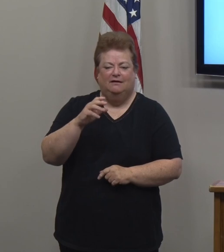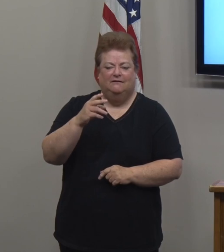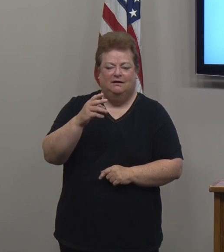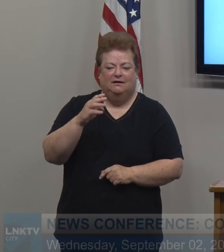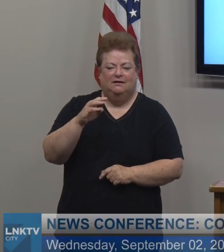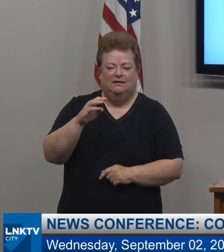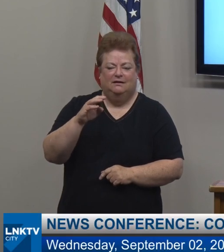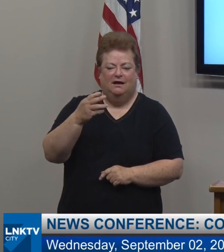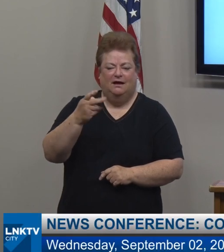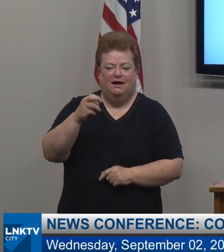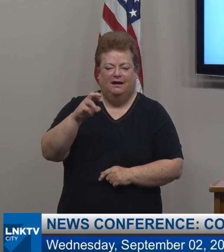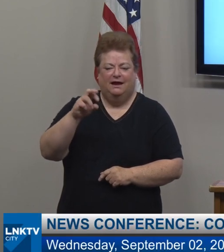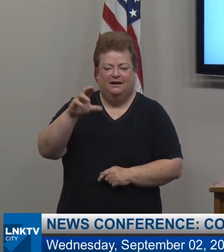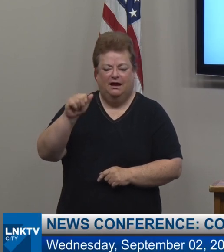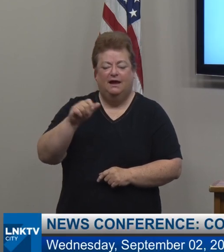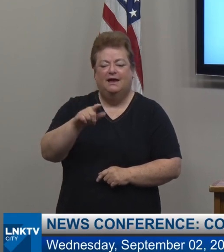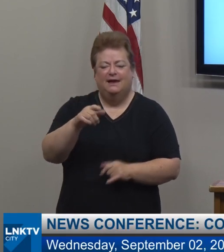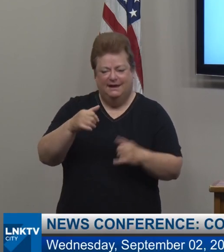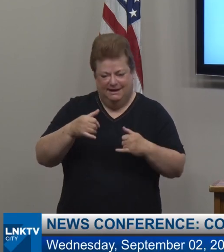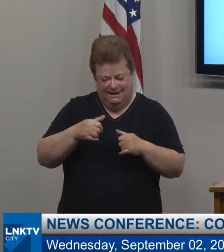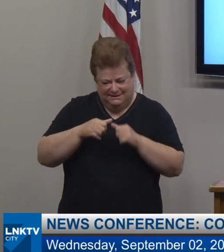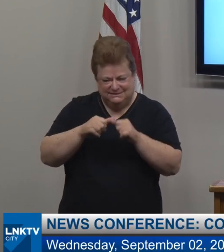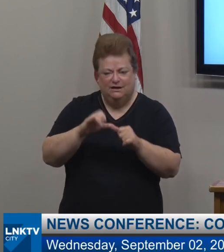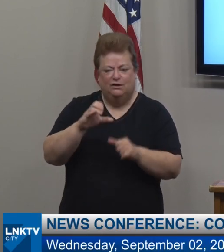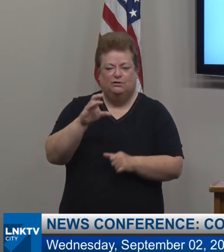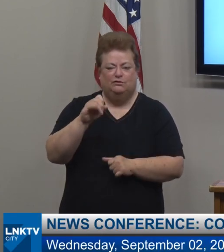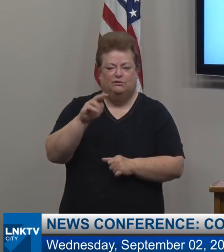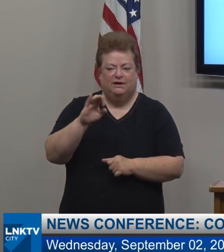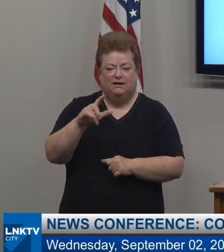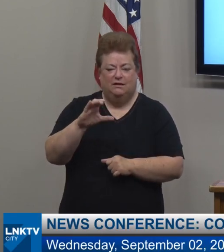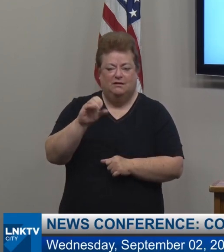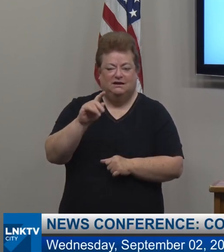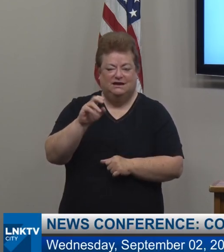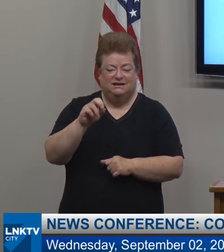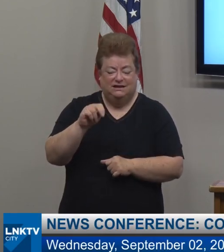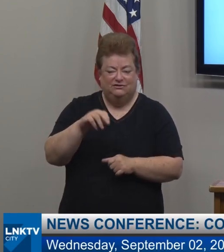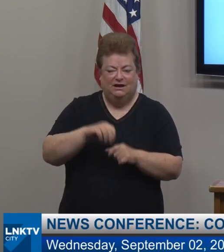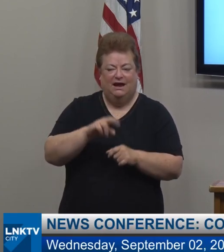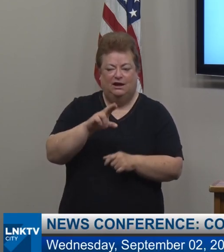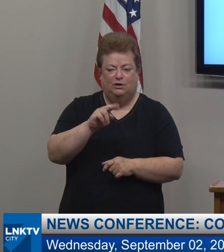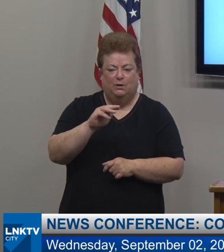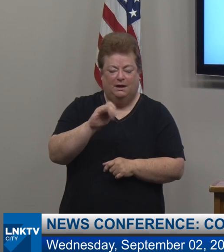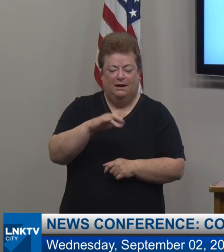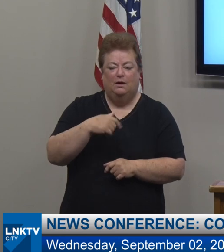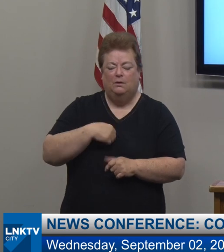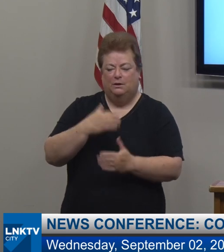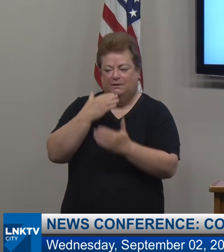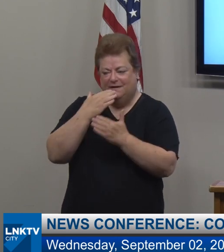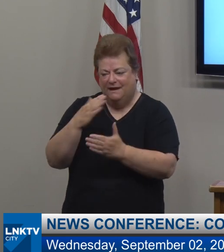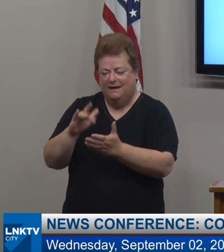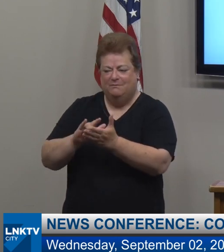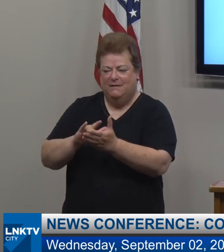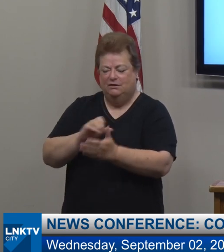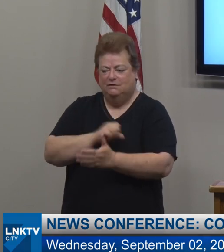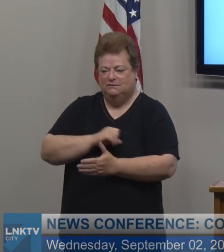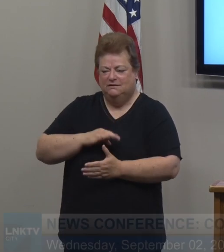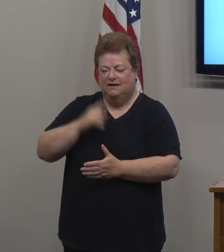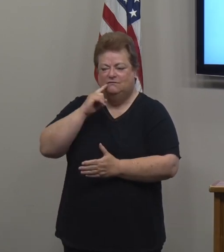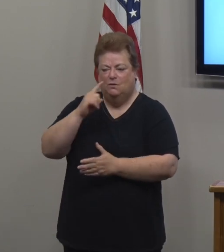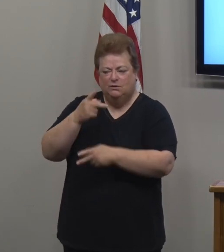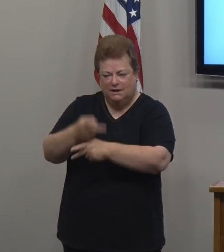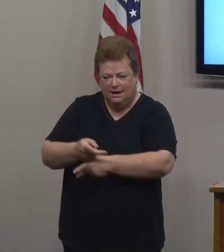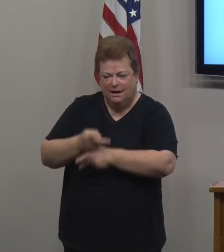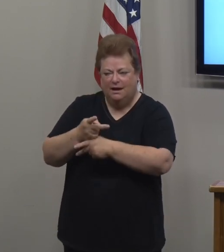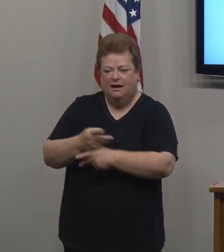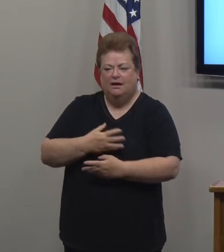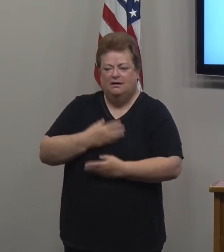continues to be in critical condition at UNMC, and we want to thank the medical staff there for their care and compassion as